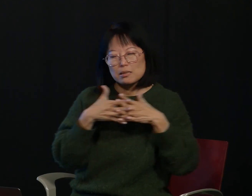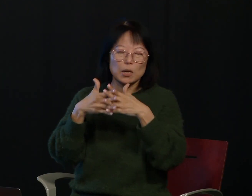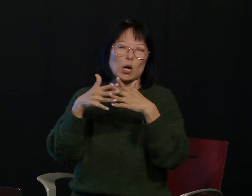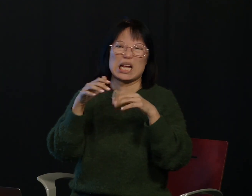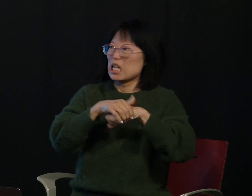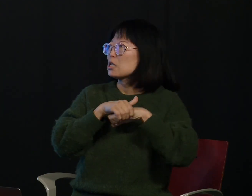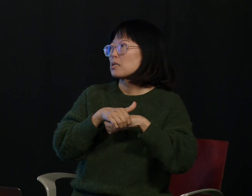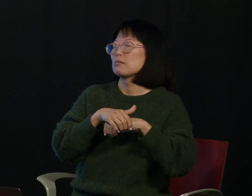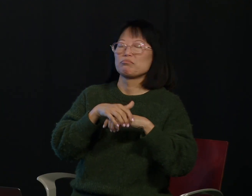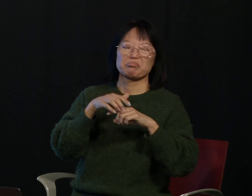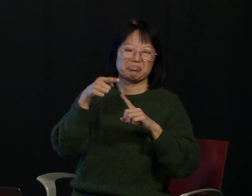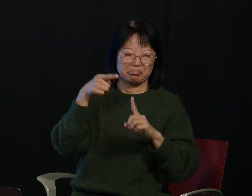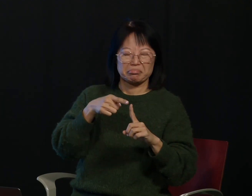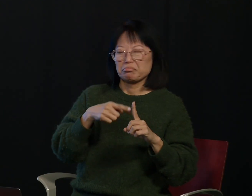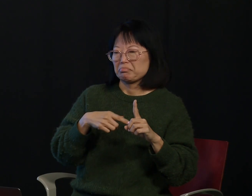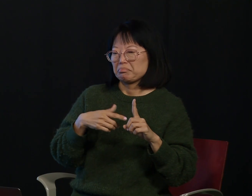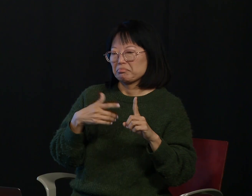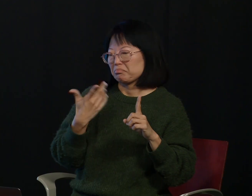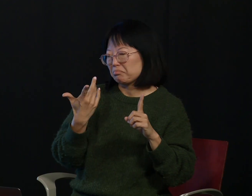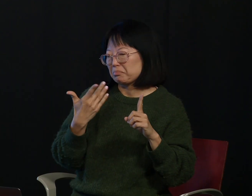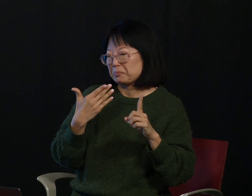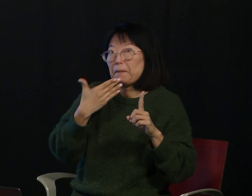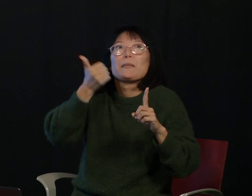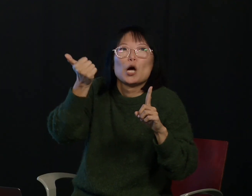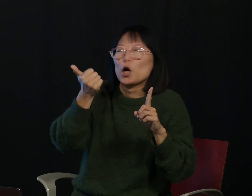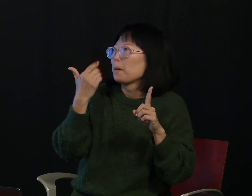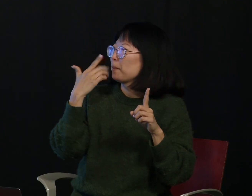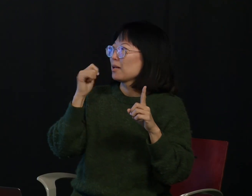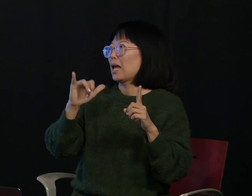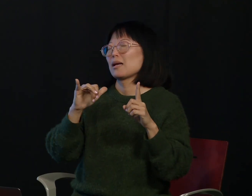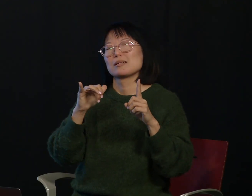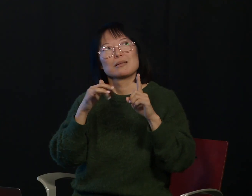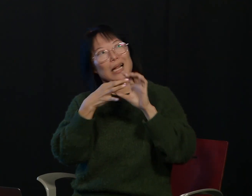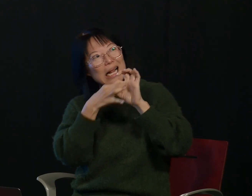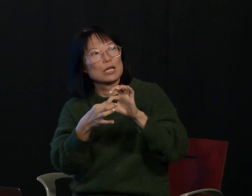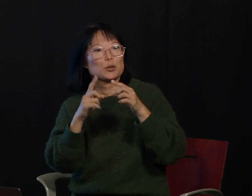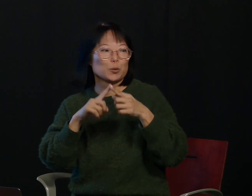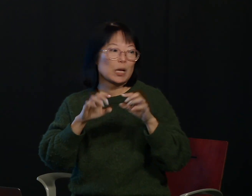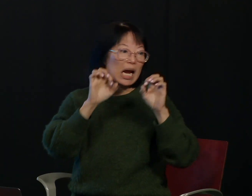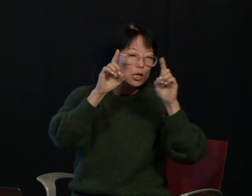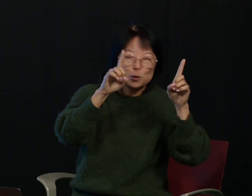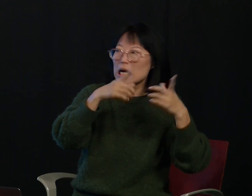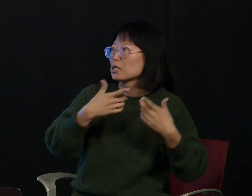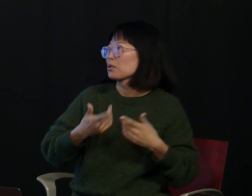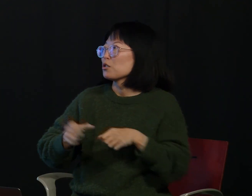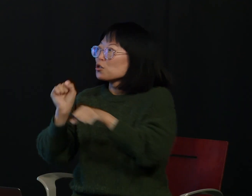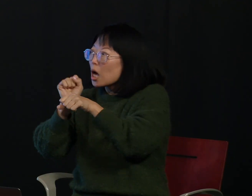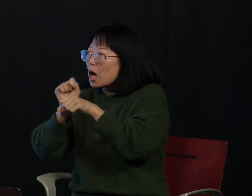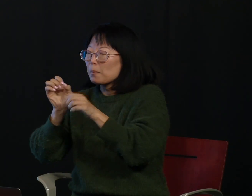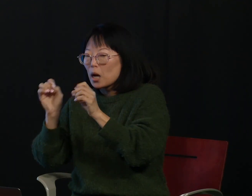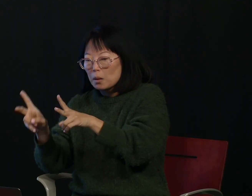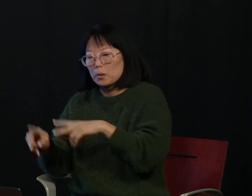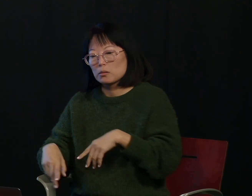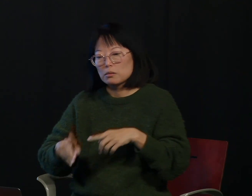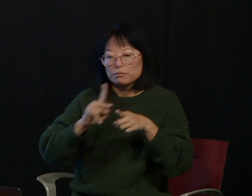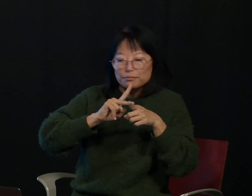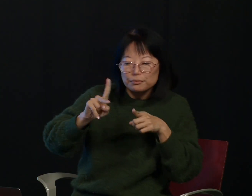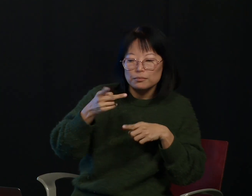about mainstream American English that is spoken here. People in America think it's better. You have better job opportunities.